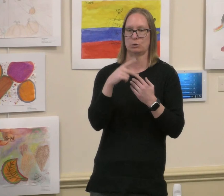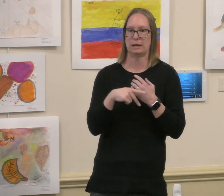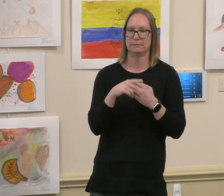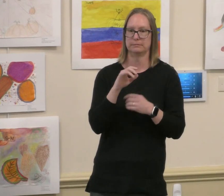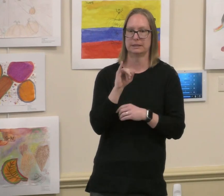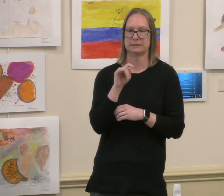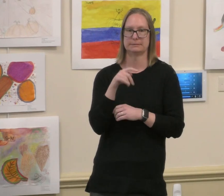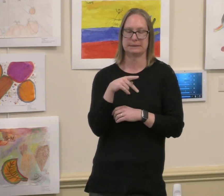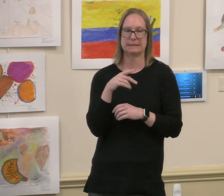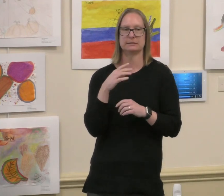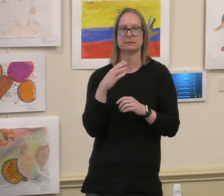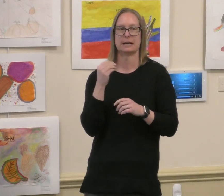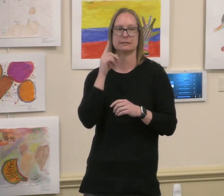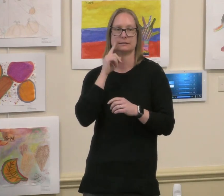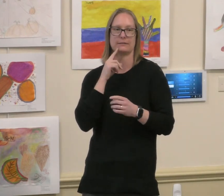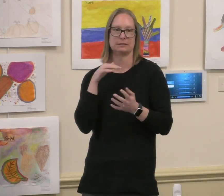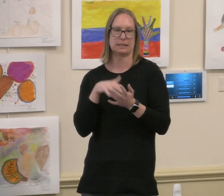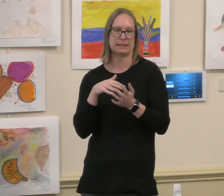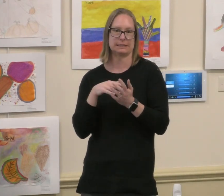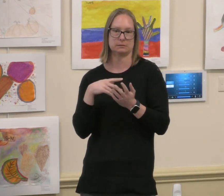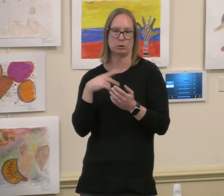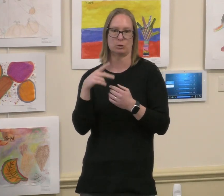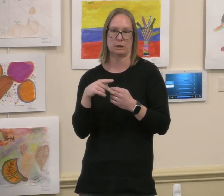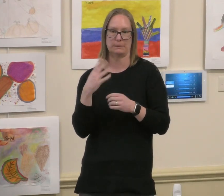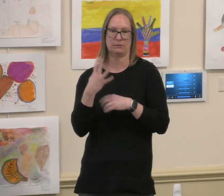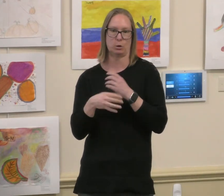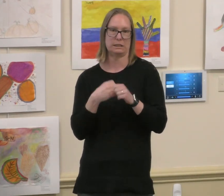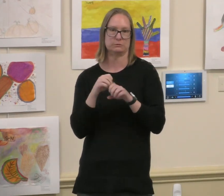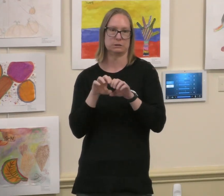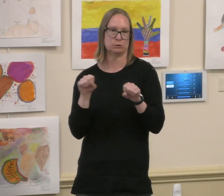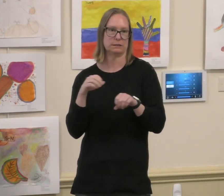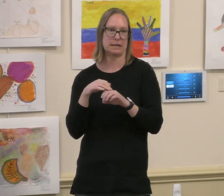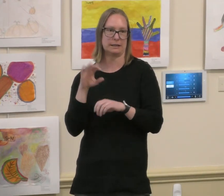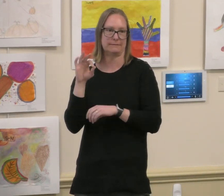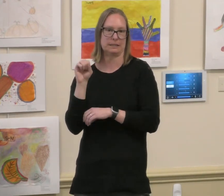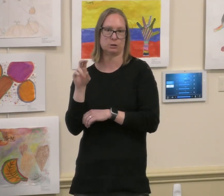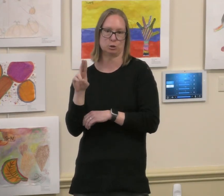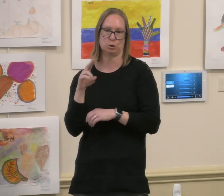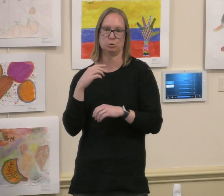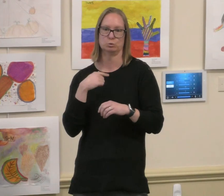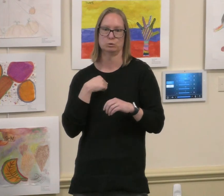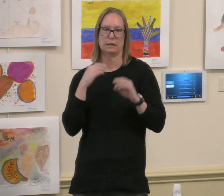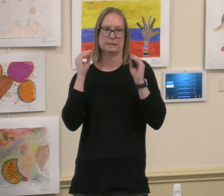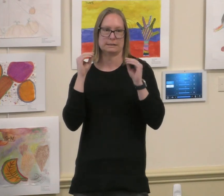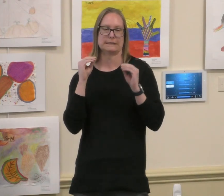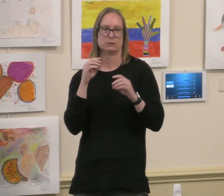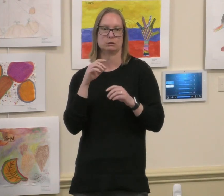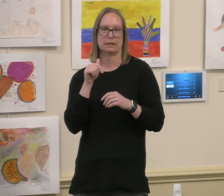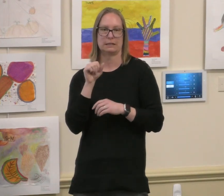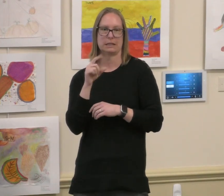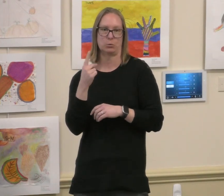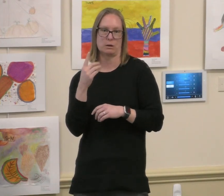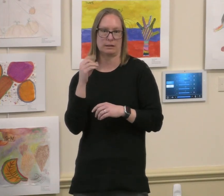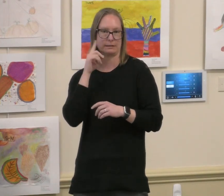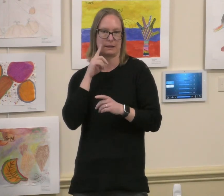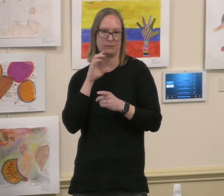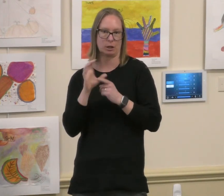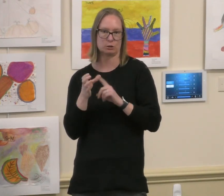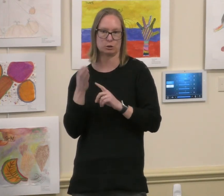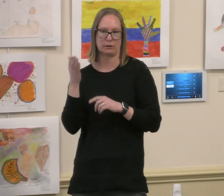We have an interpreter training program at FSU and a deaf studies program, which is a 4-year degree. I teach ASL 1